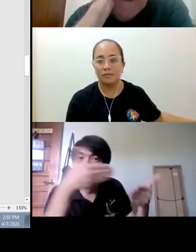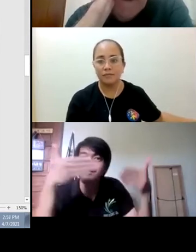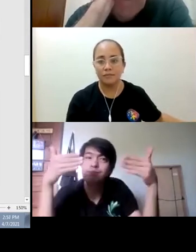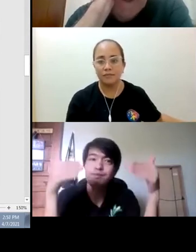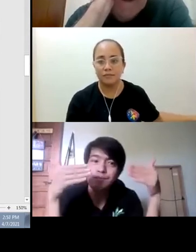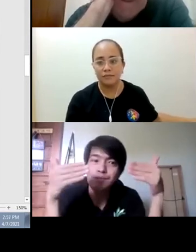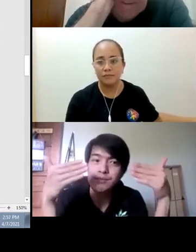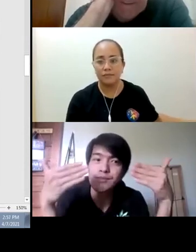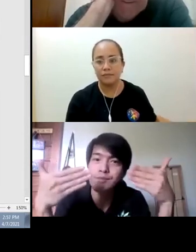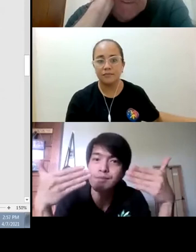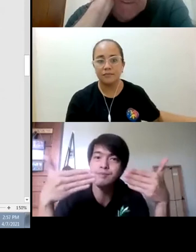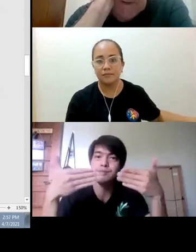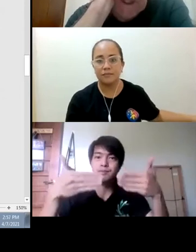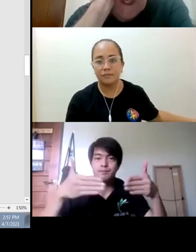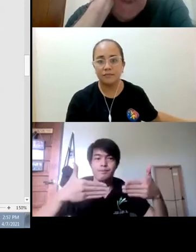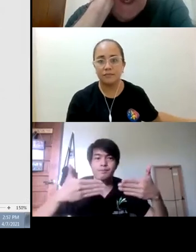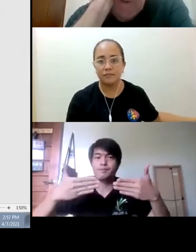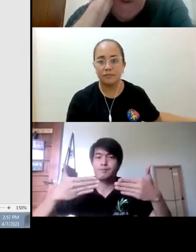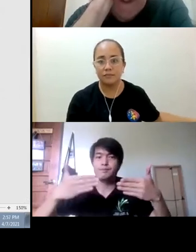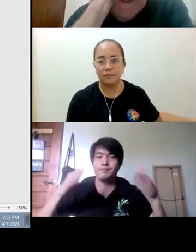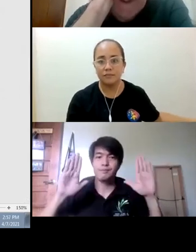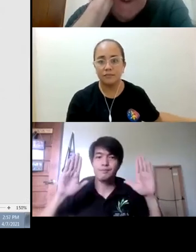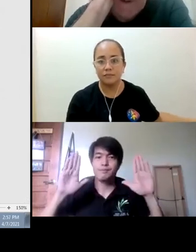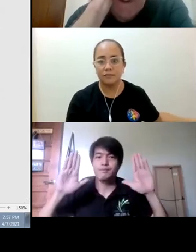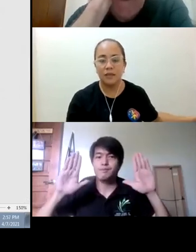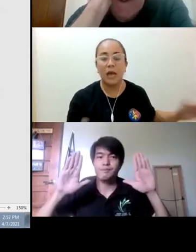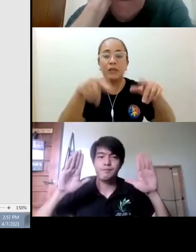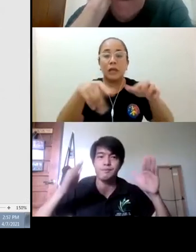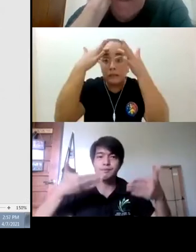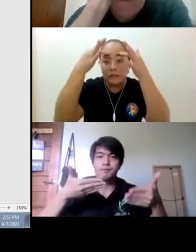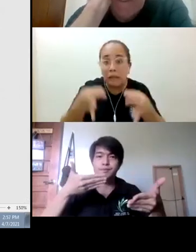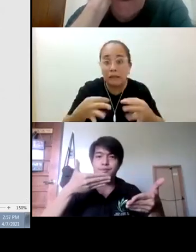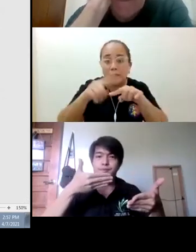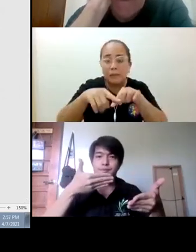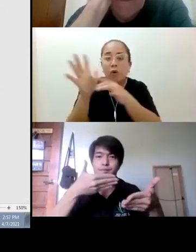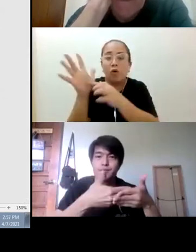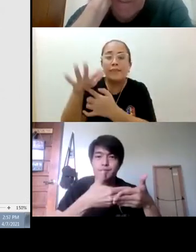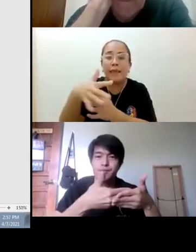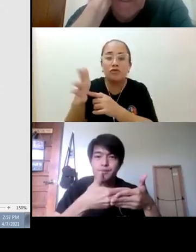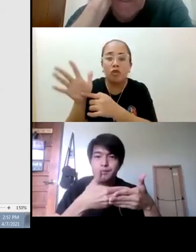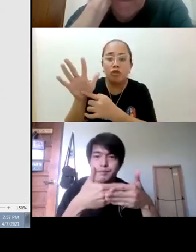Okay, now that will be decided by the orientation of the palm.